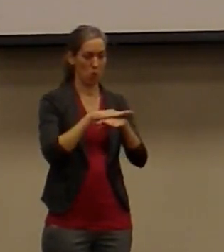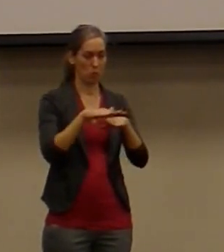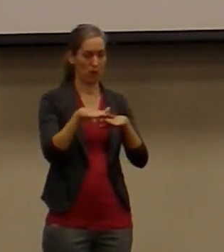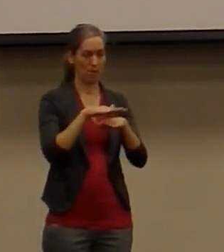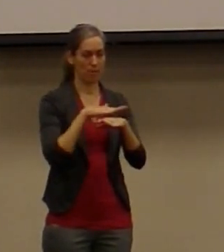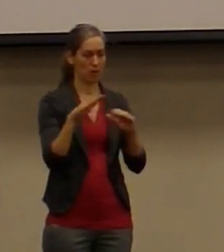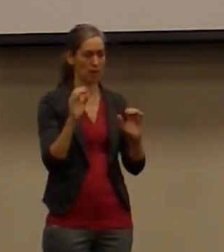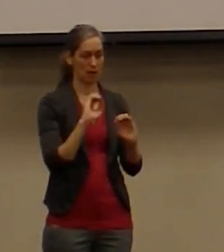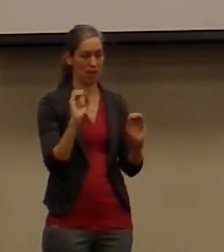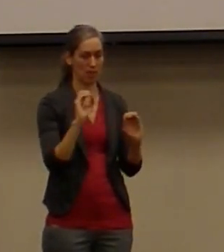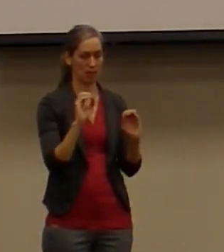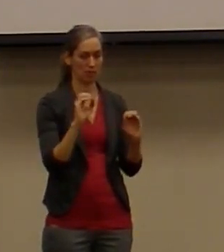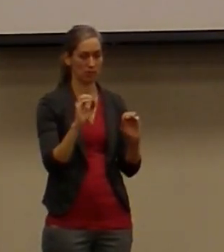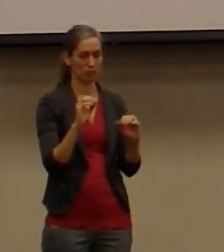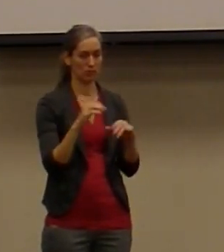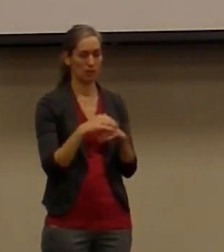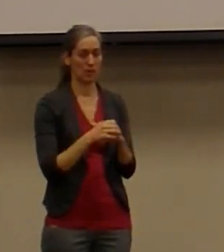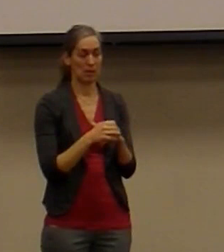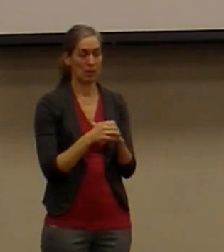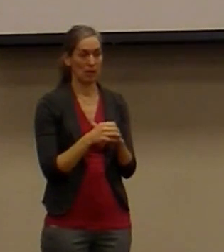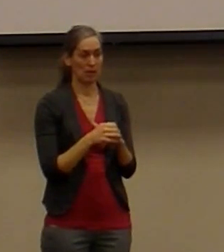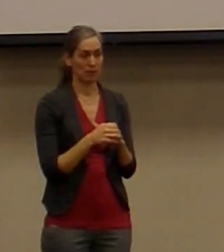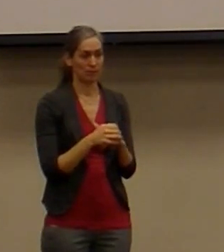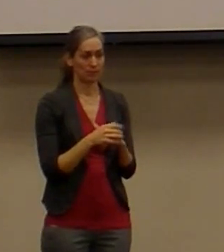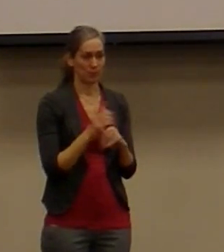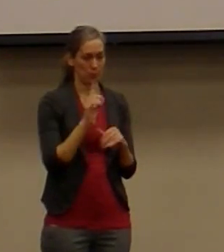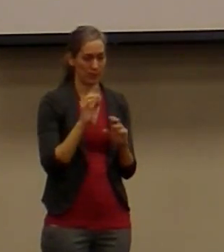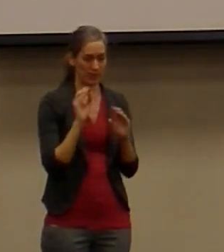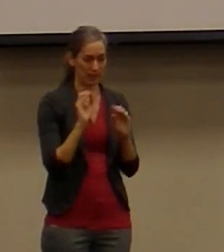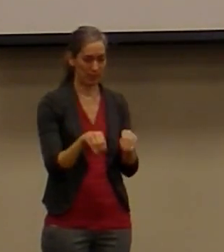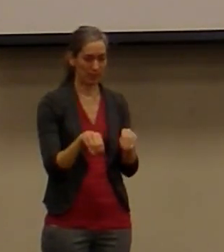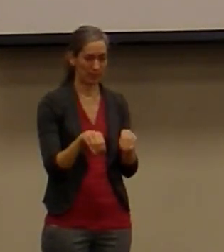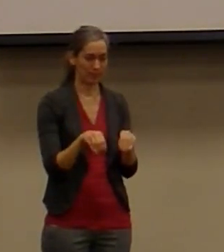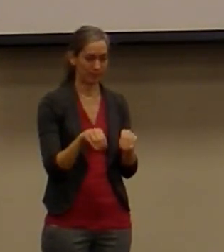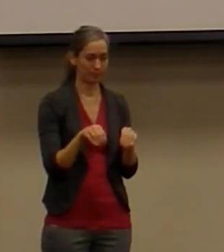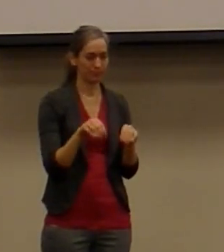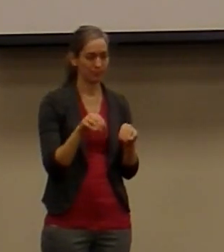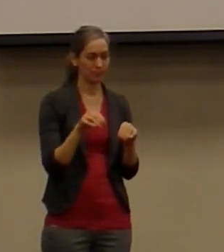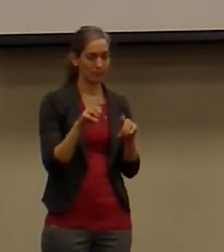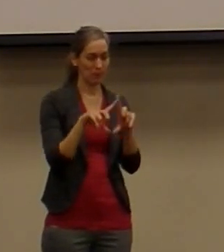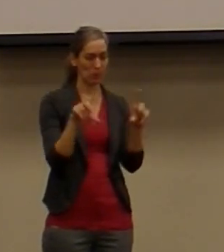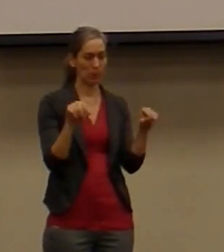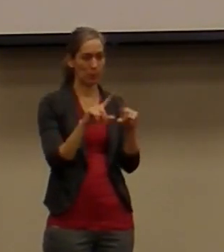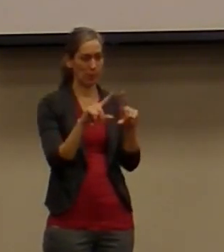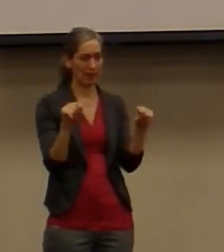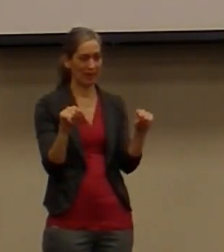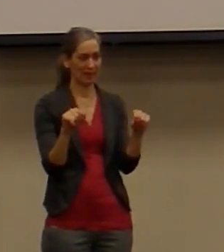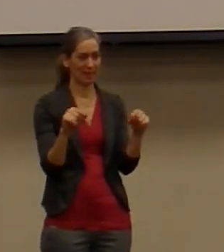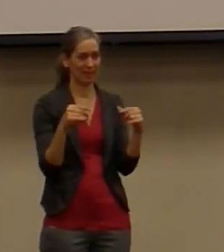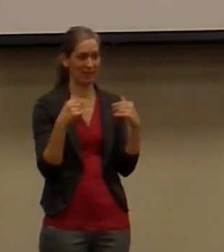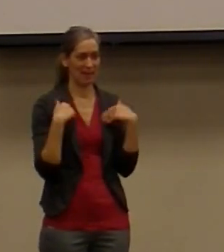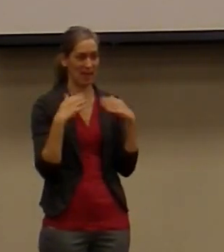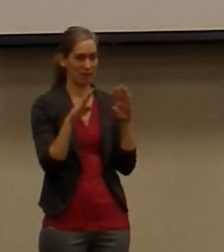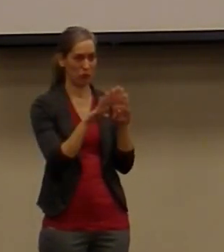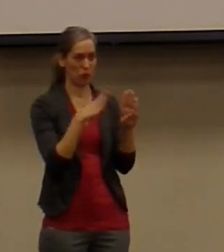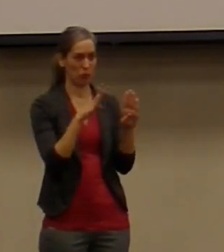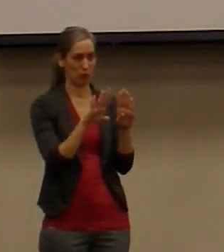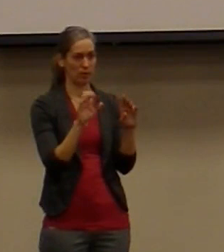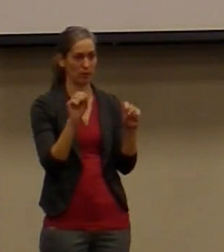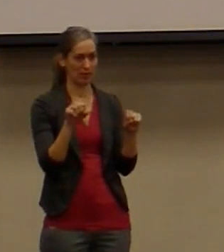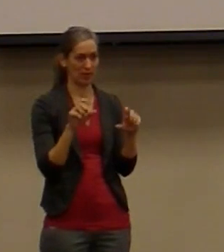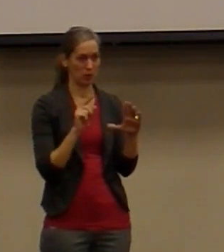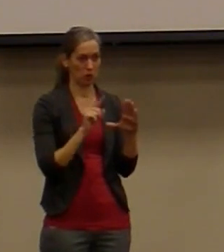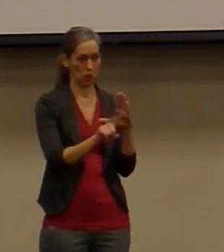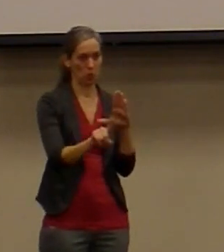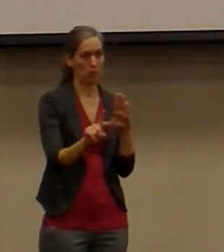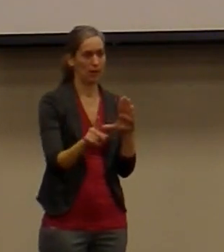And that this is where the brick are made. There's doors in the side where when the fire is cooled down, they can go and take the fired